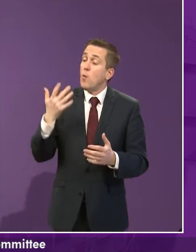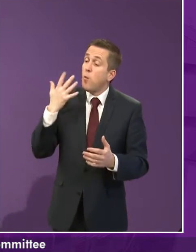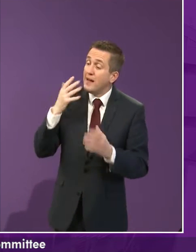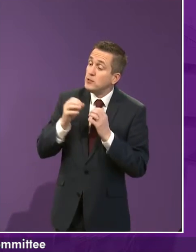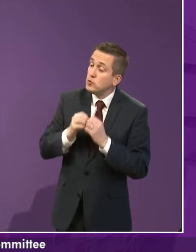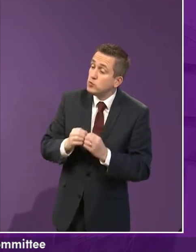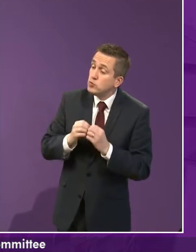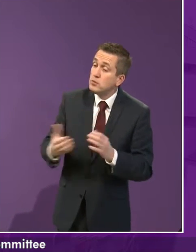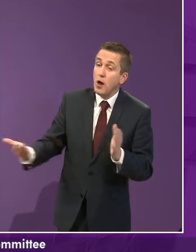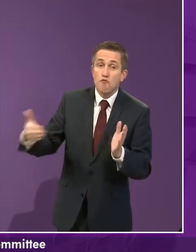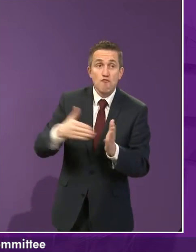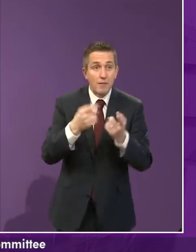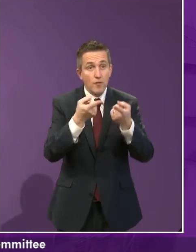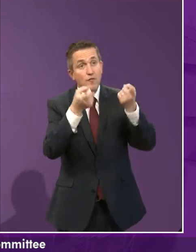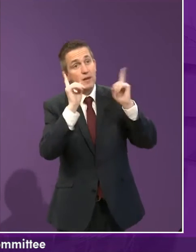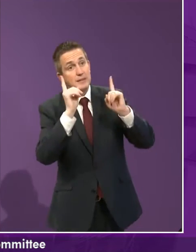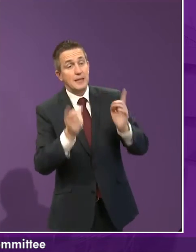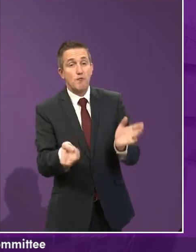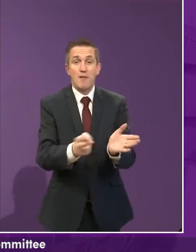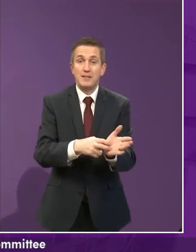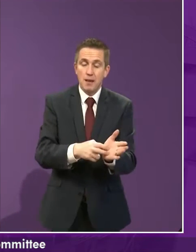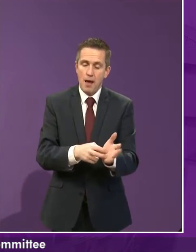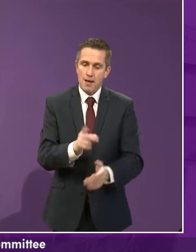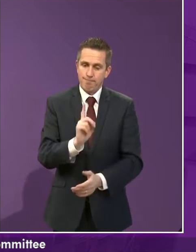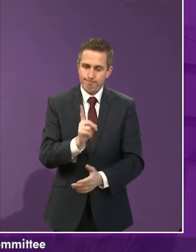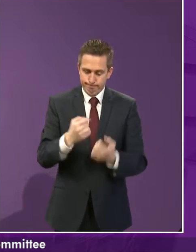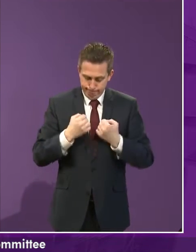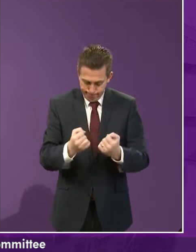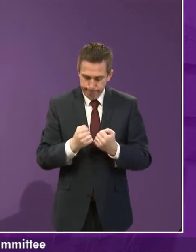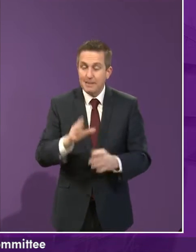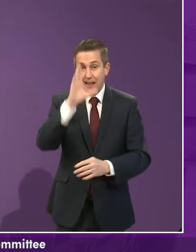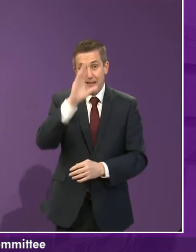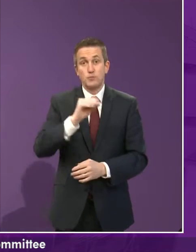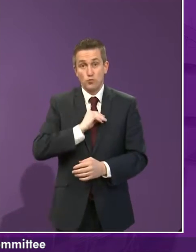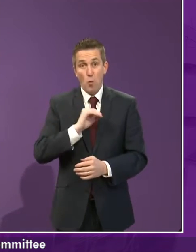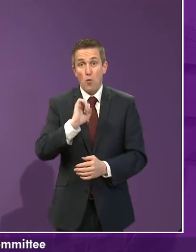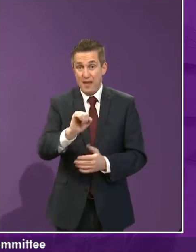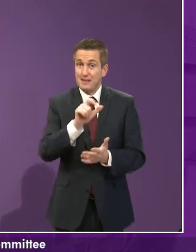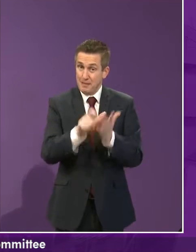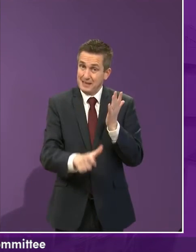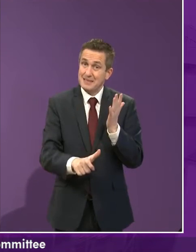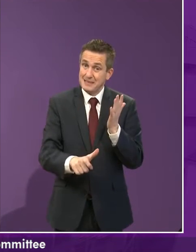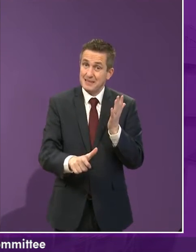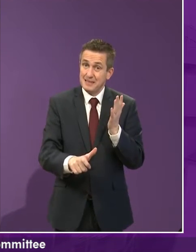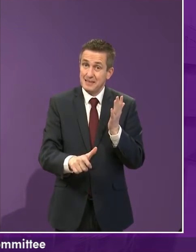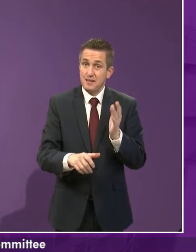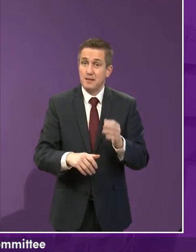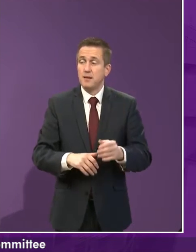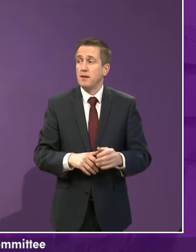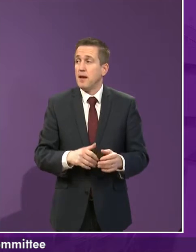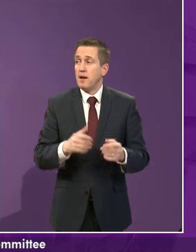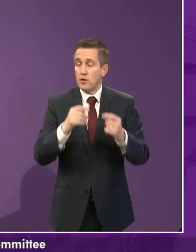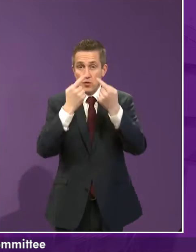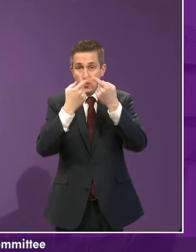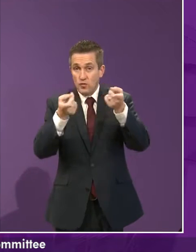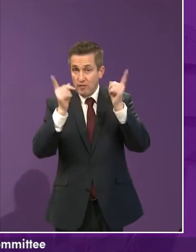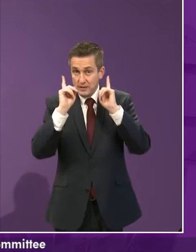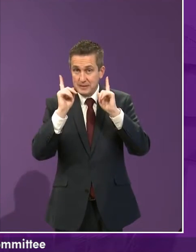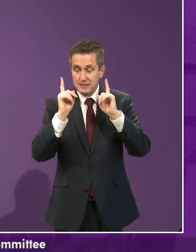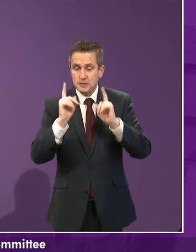the student arrives and registers at the university. Now, obviously, the universities work to ensure that